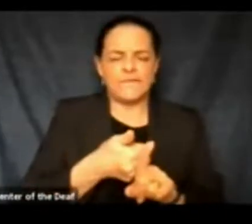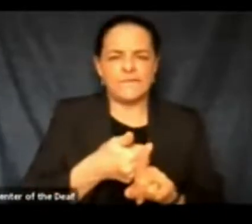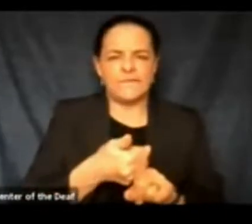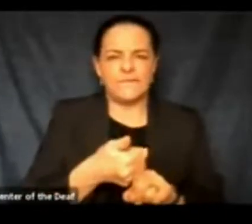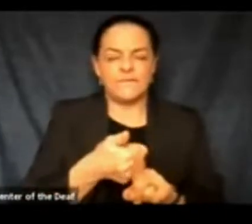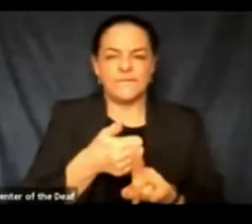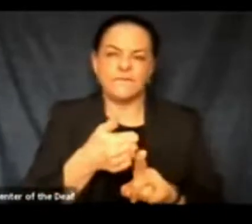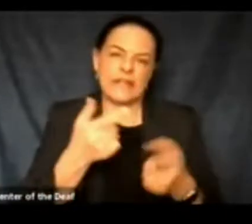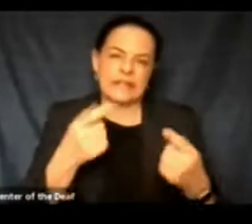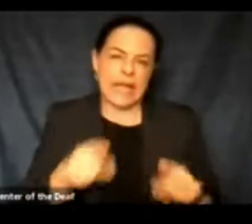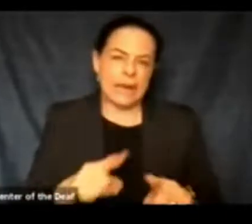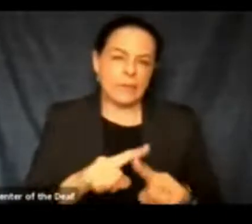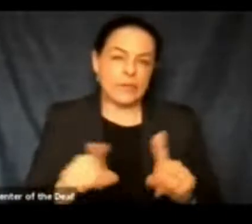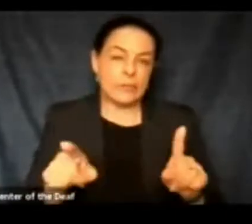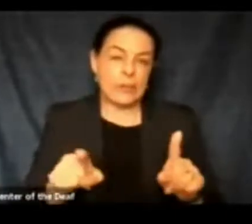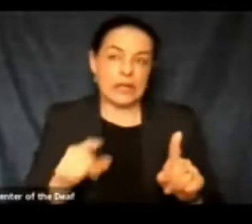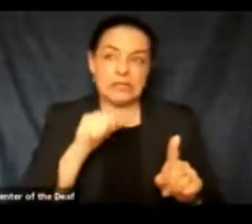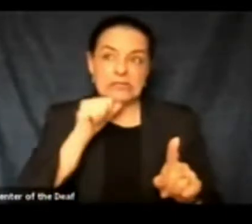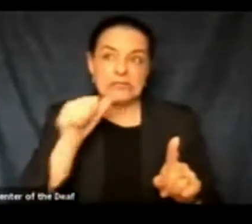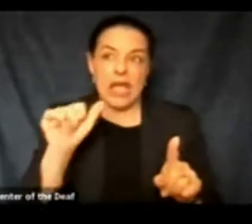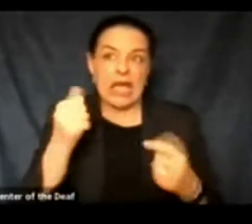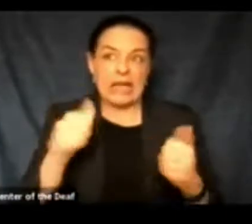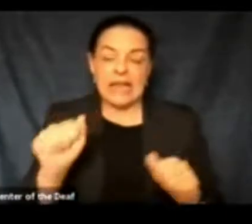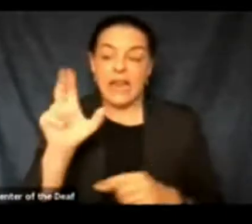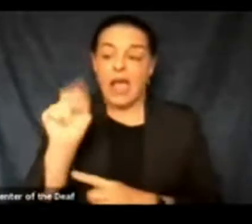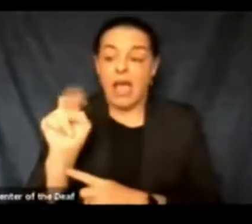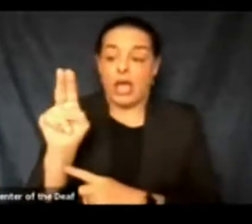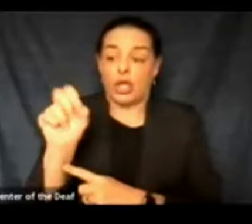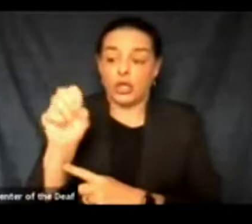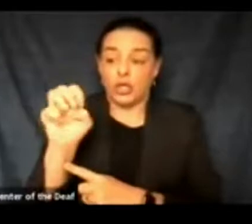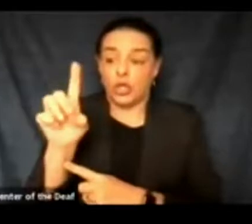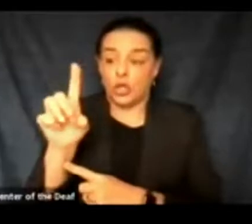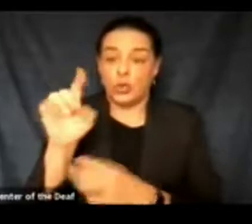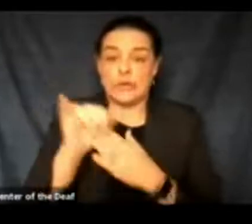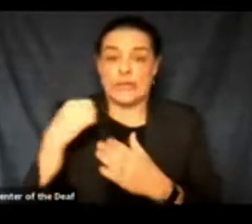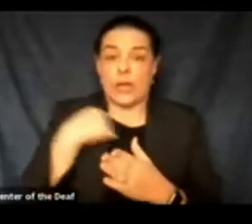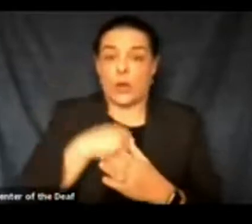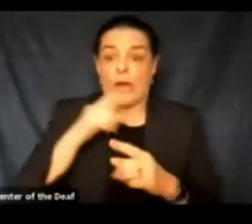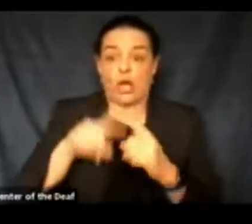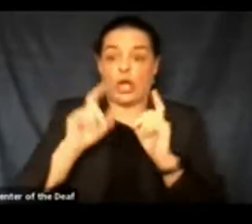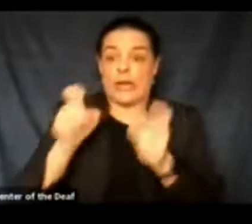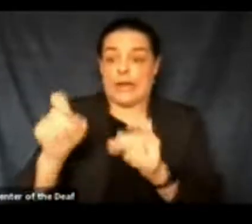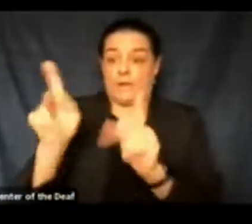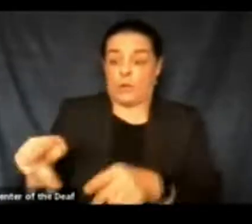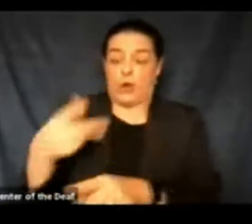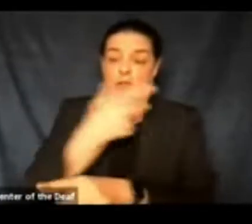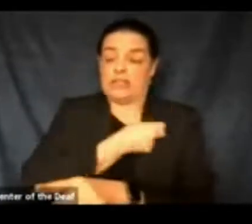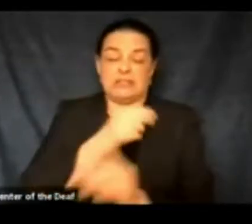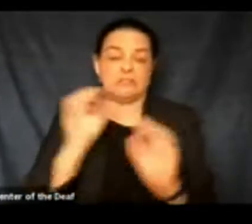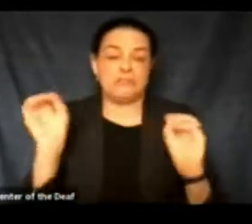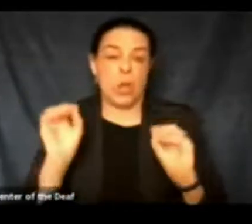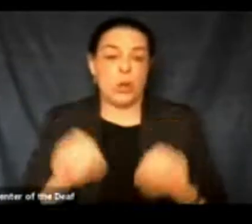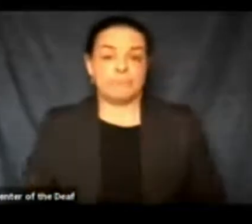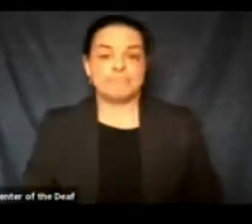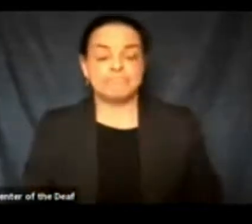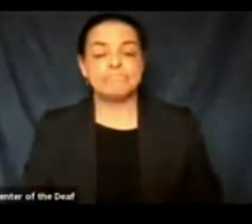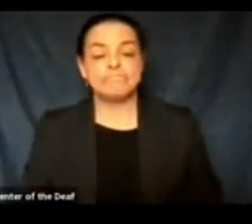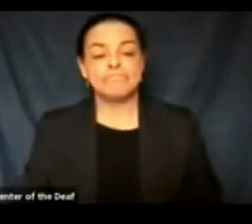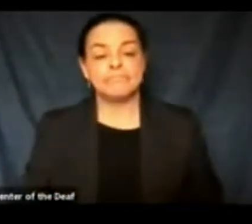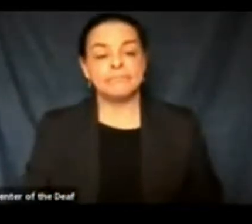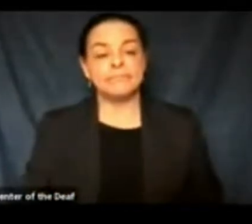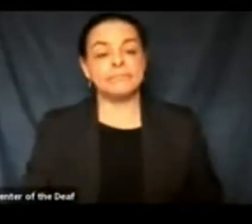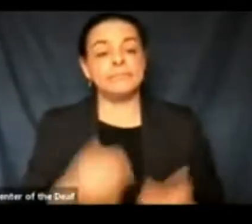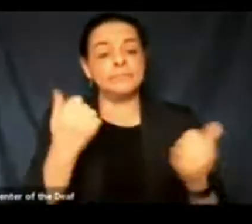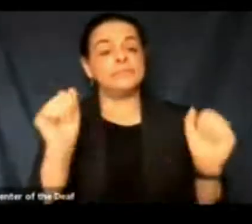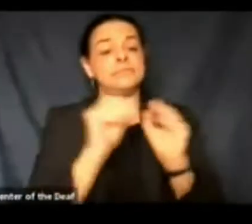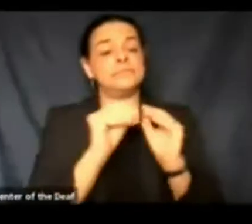happens, but not any unused. We weren't able to get an individual in front of us give the vaccine at this time. Any